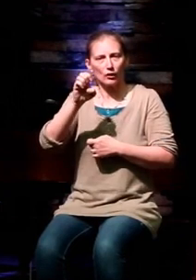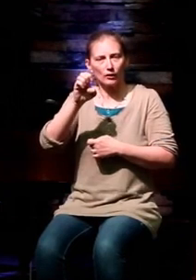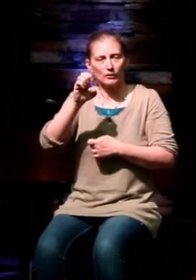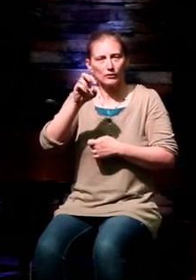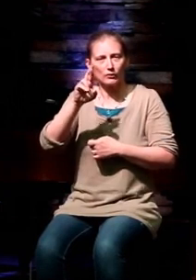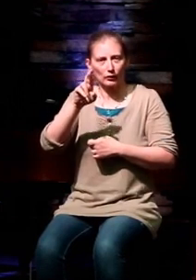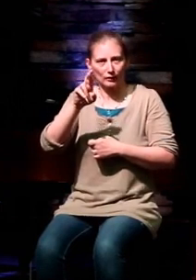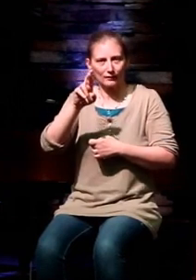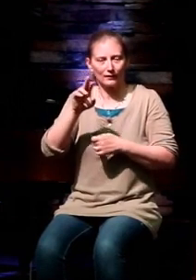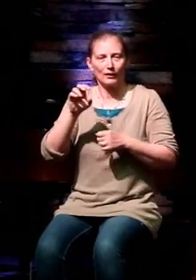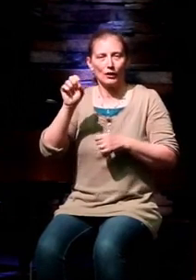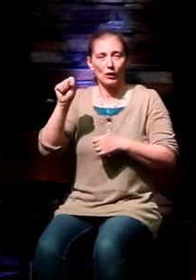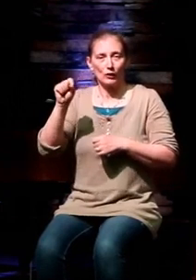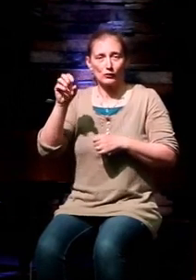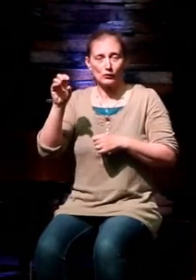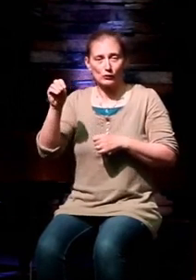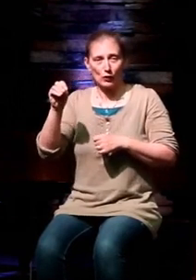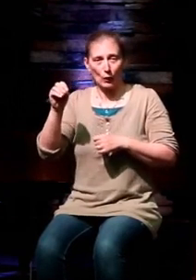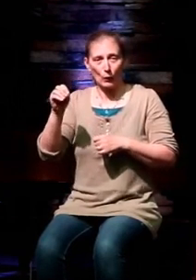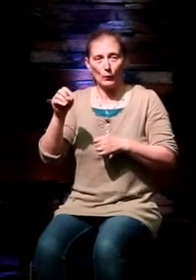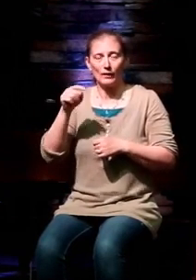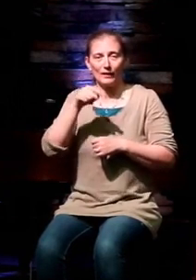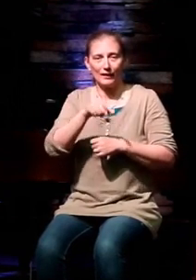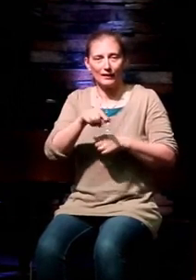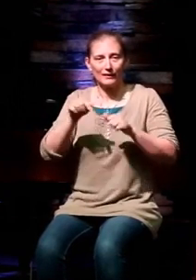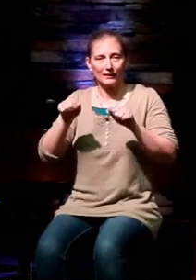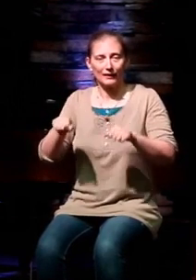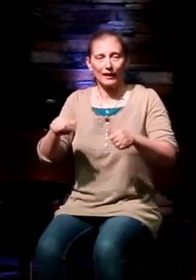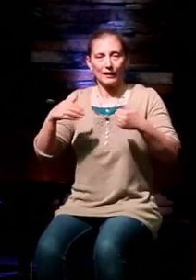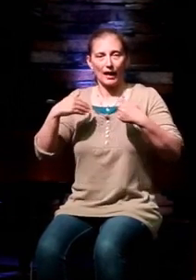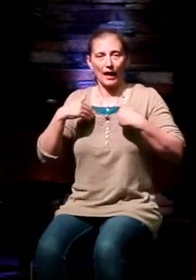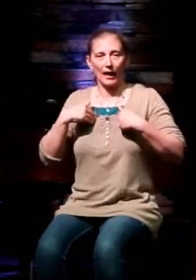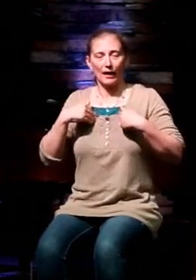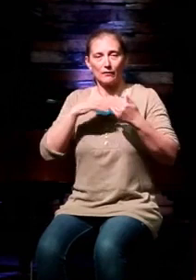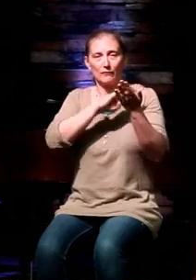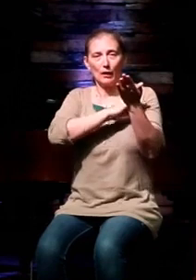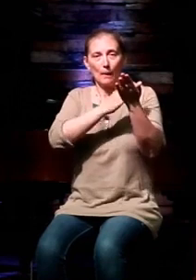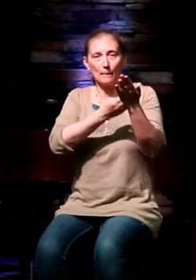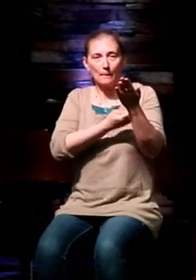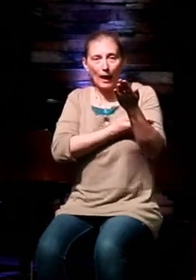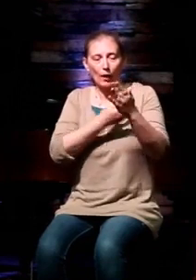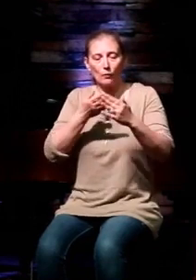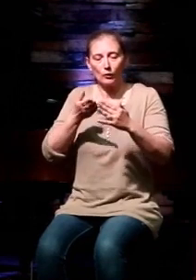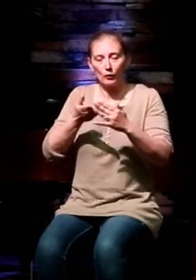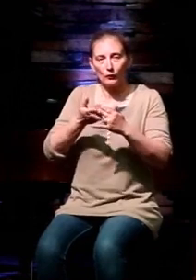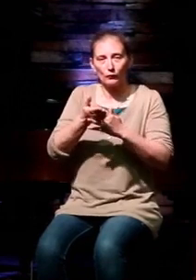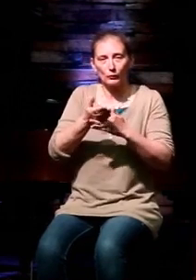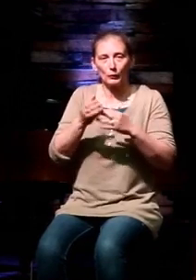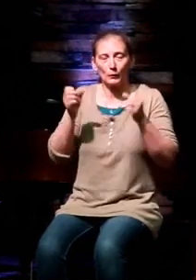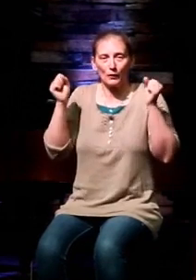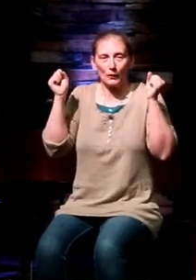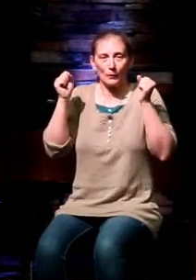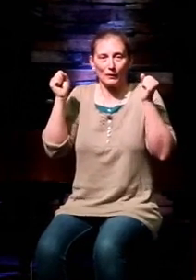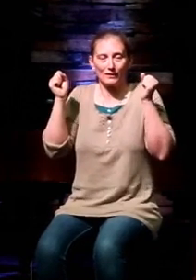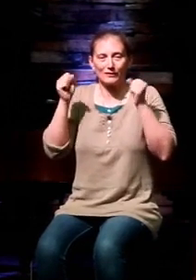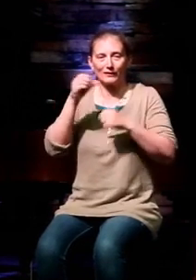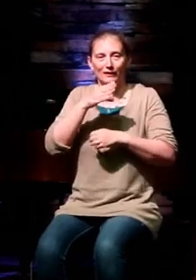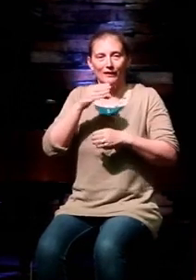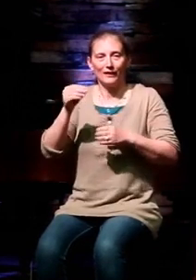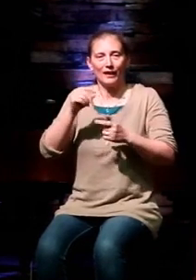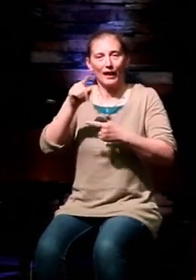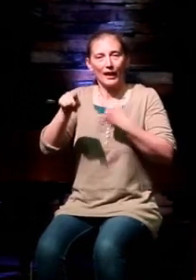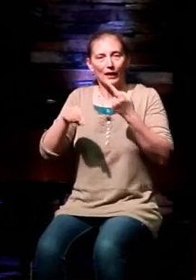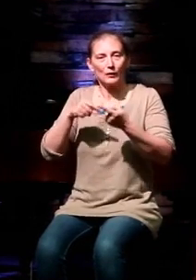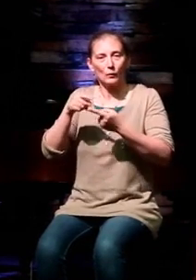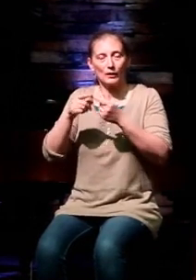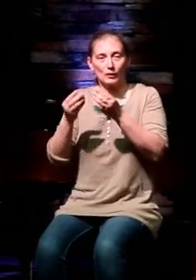first day of spring came, I went out, pulled the dust cover off, turned the key, and instantly I hear and feel the power of my